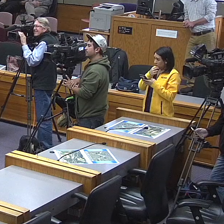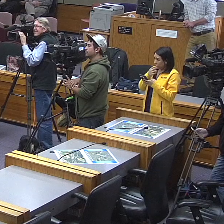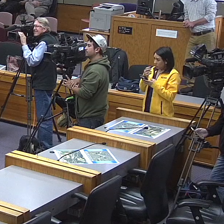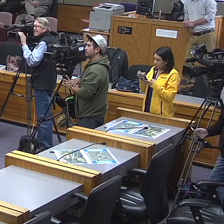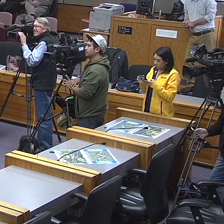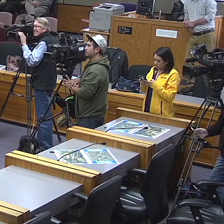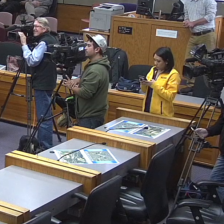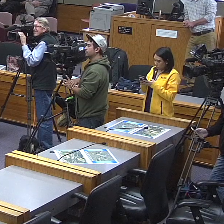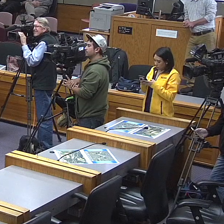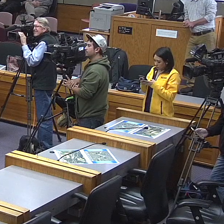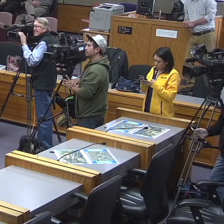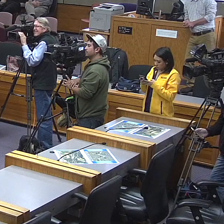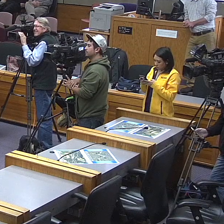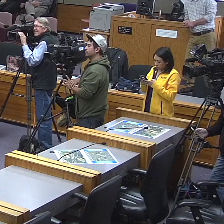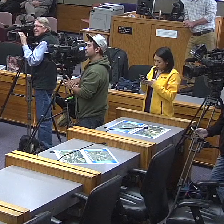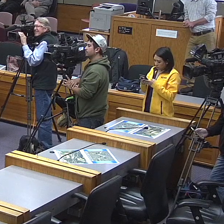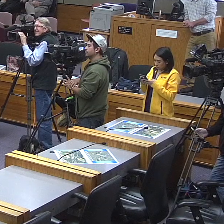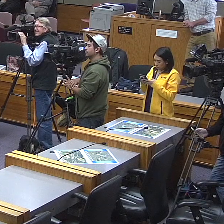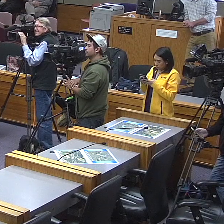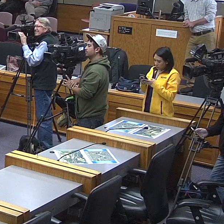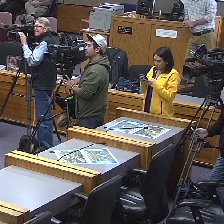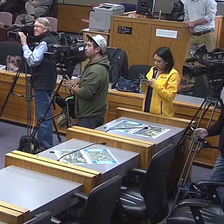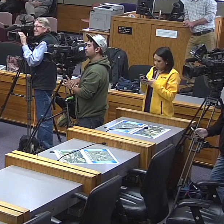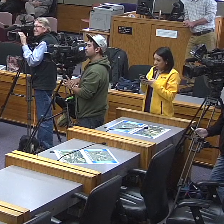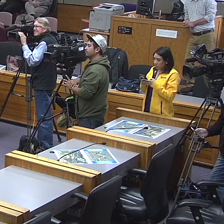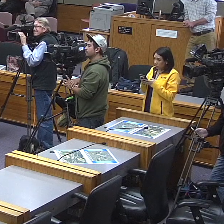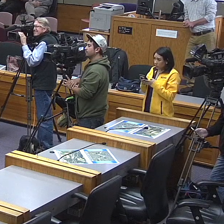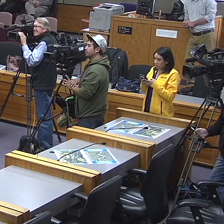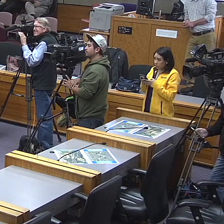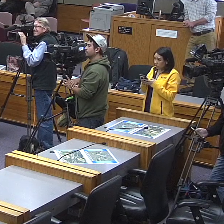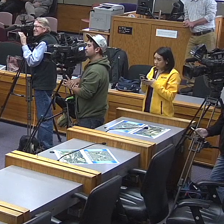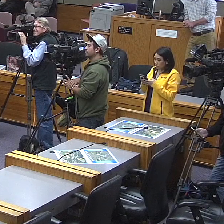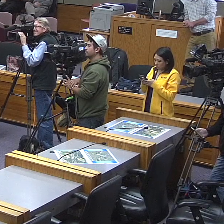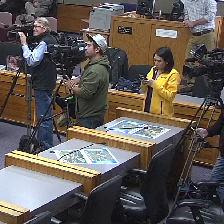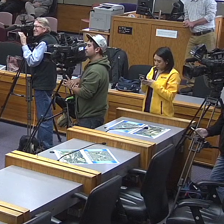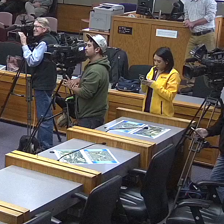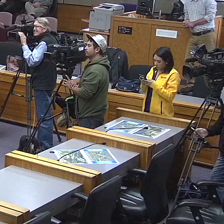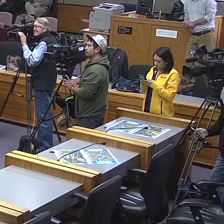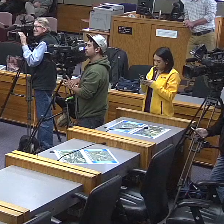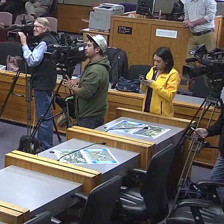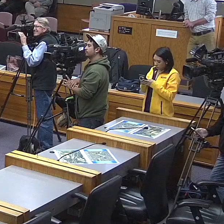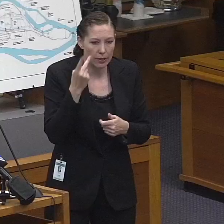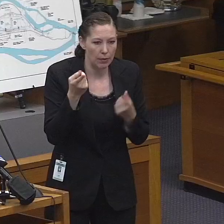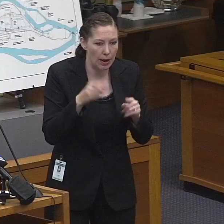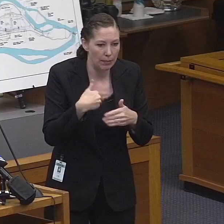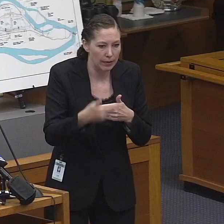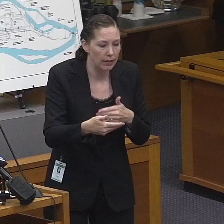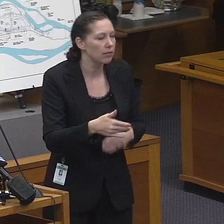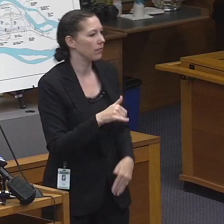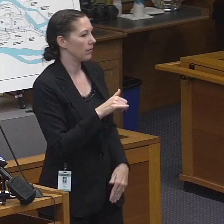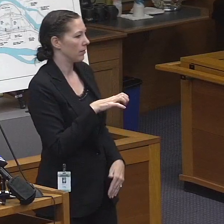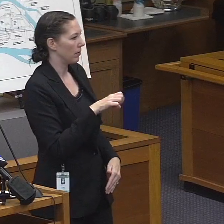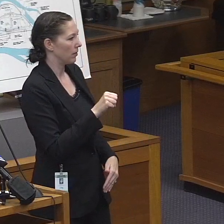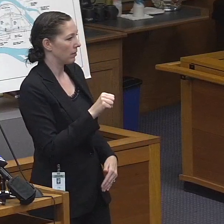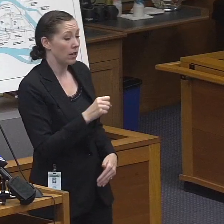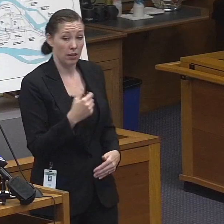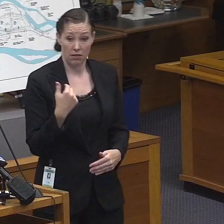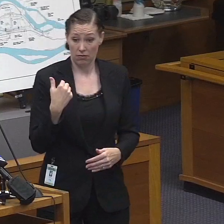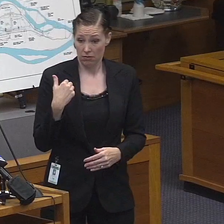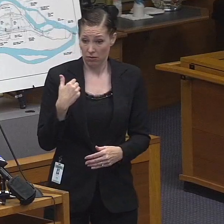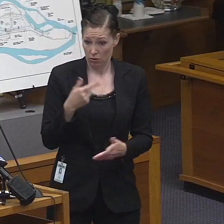use? Are these experts now watching to see very closely what happens here? Absolutely. Can we talk to some of them? That'd be